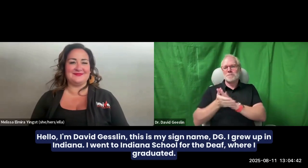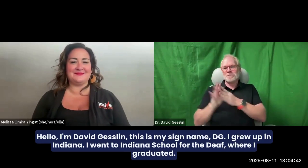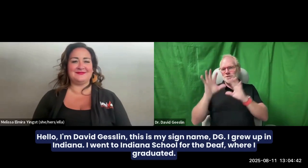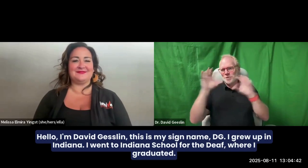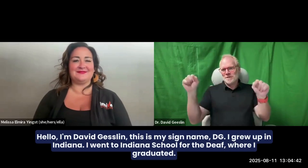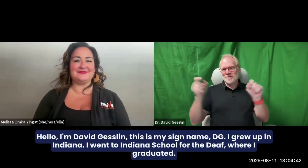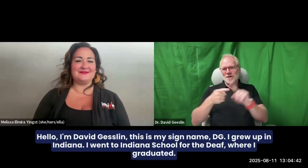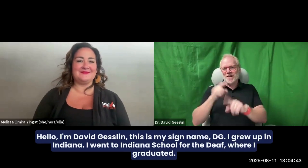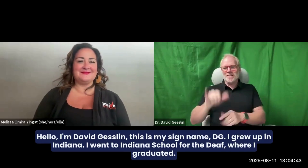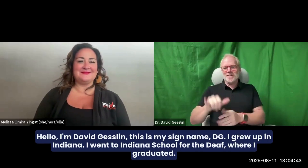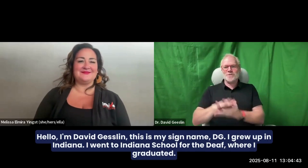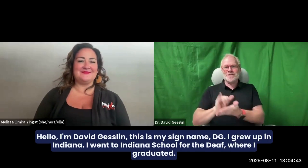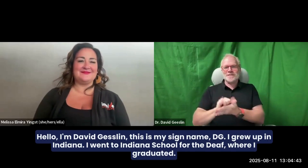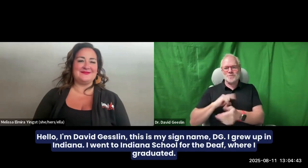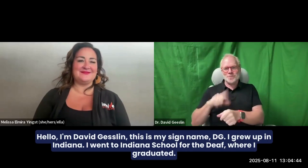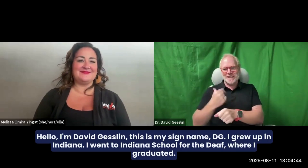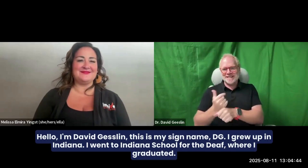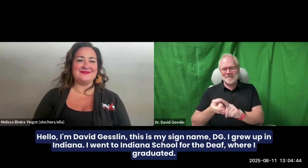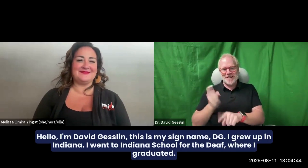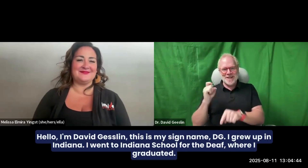graduated.